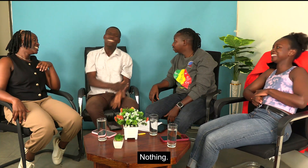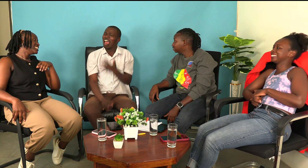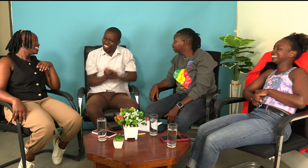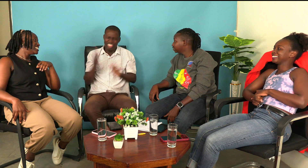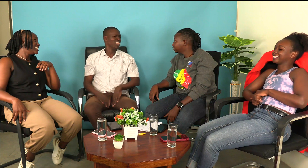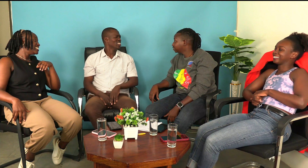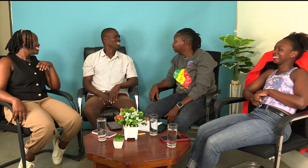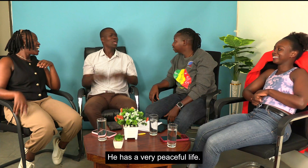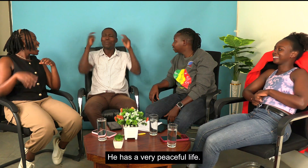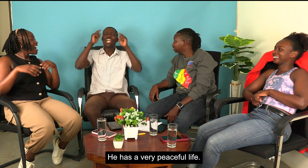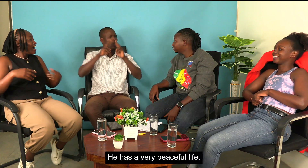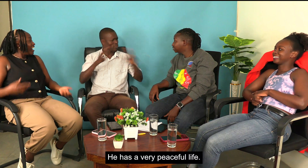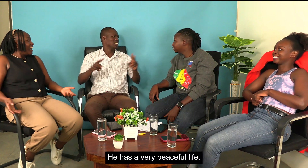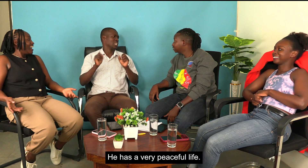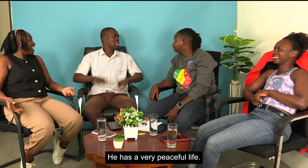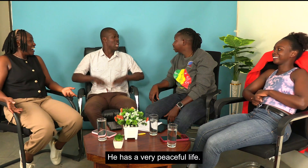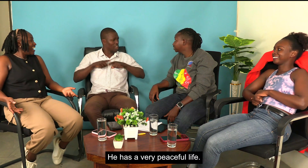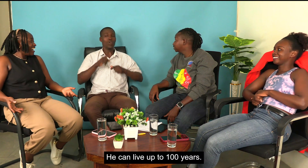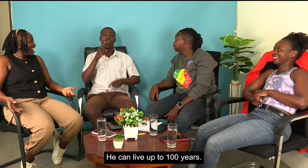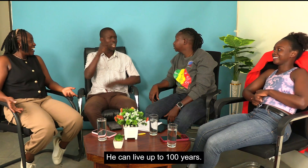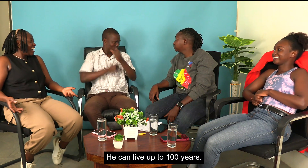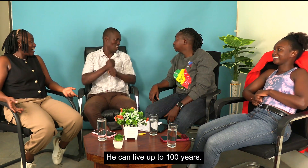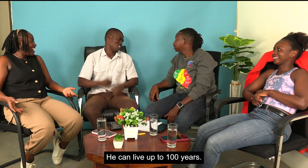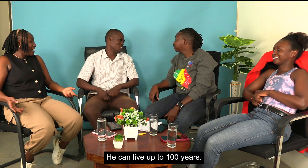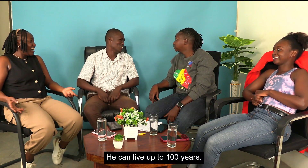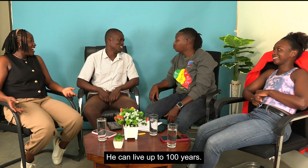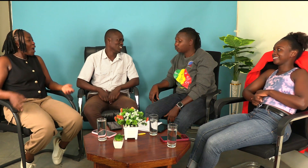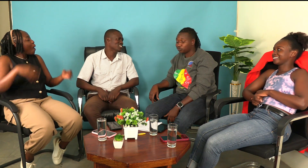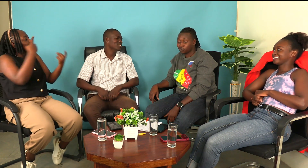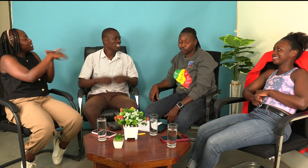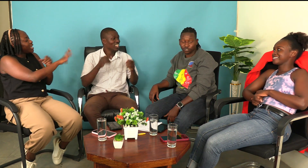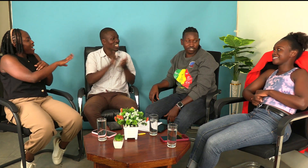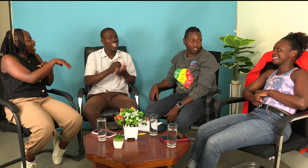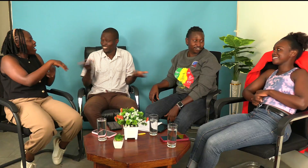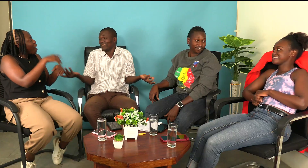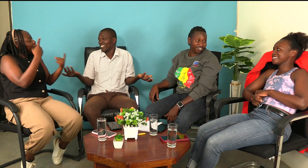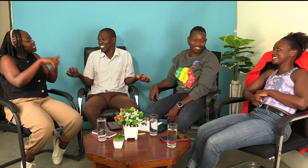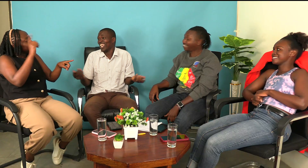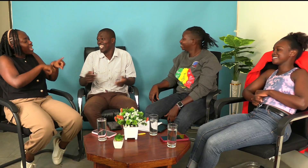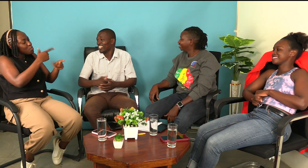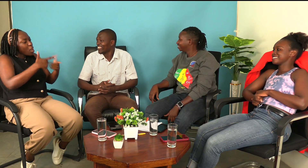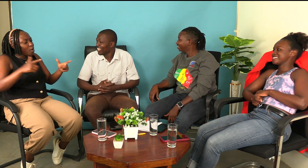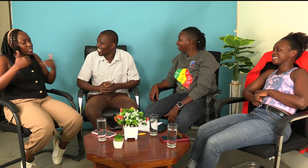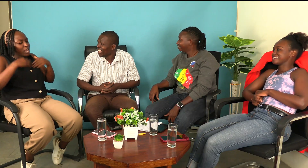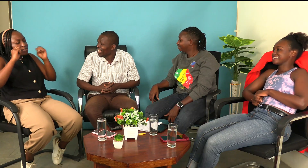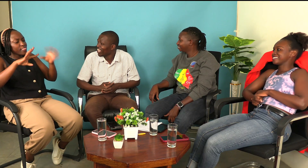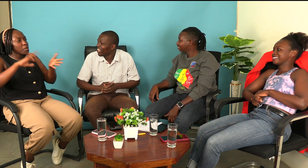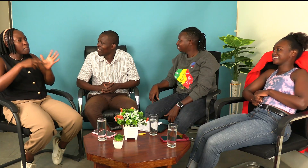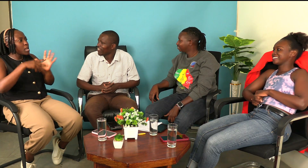They don't know. They cannot really express. So I think that is very peaceful, and But Ollie, you can. when you